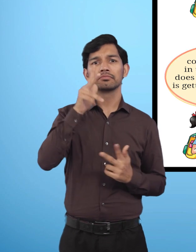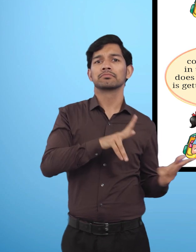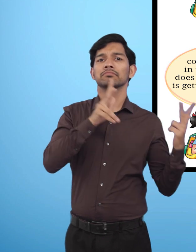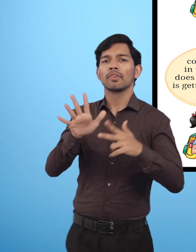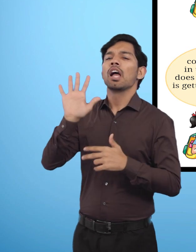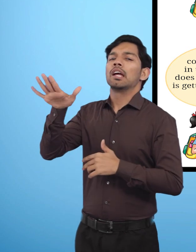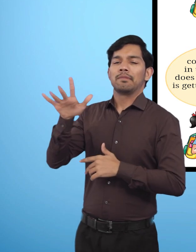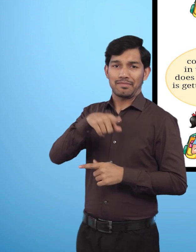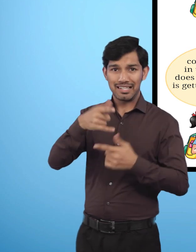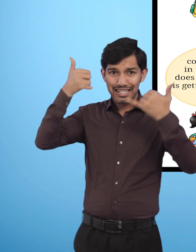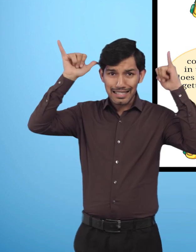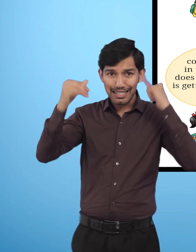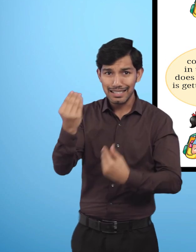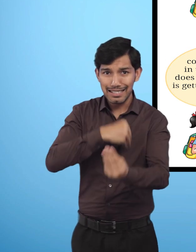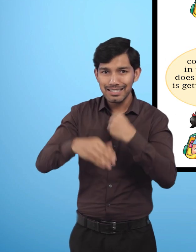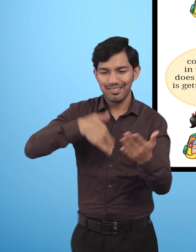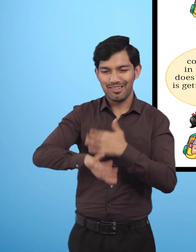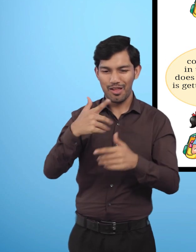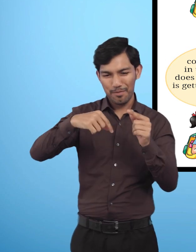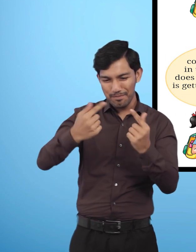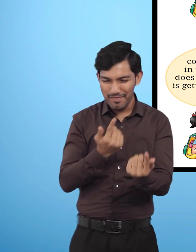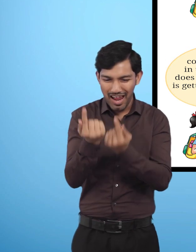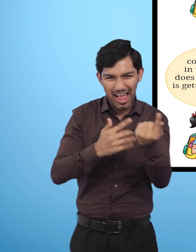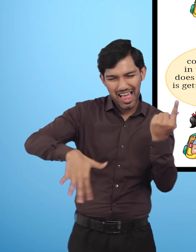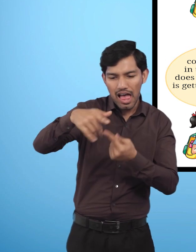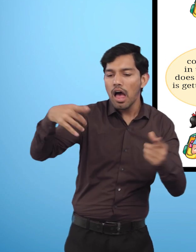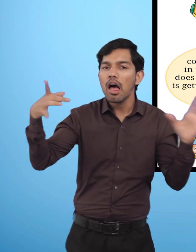Surya then says, "The cow is eating grass.